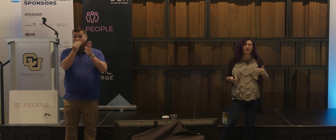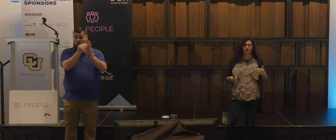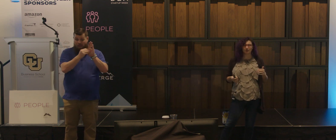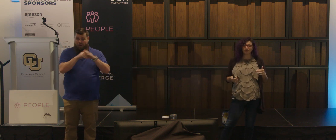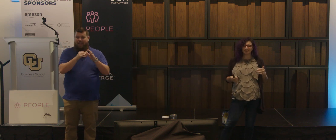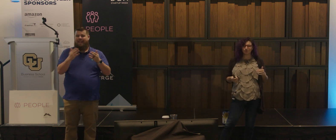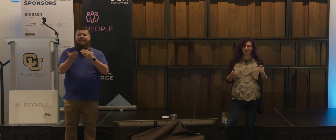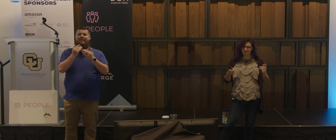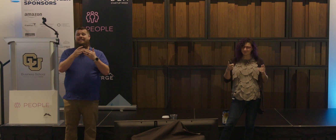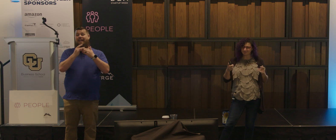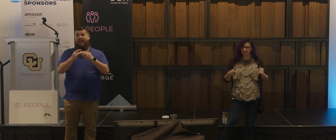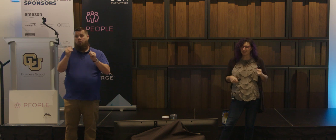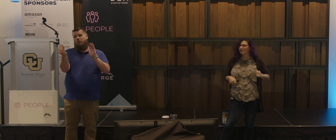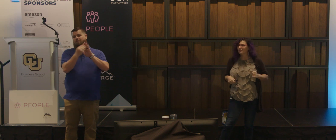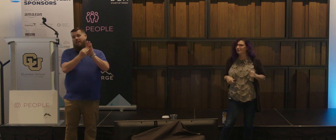handy guide where you can fill in due dates,